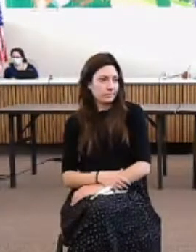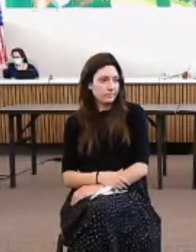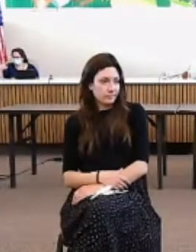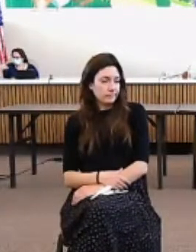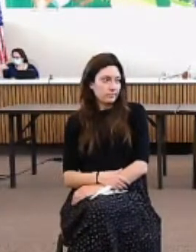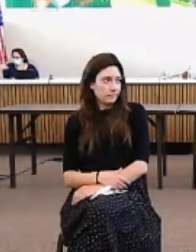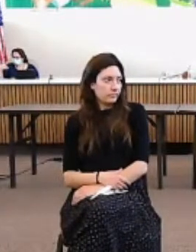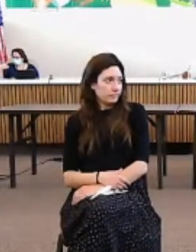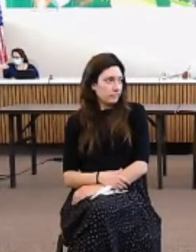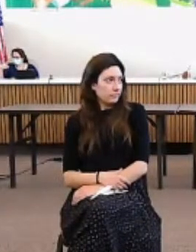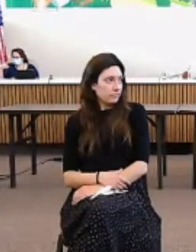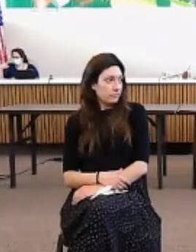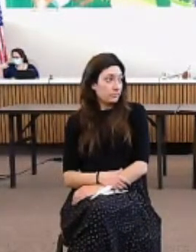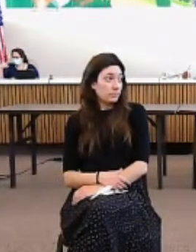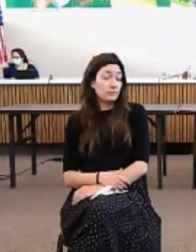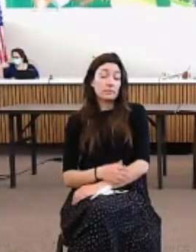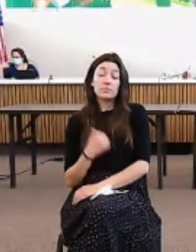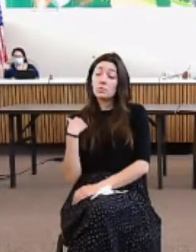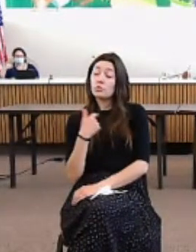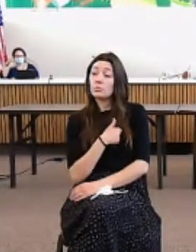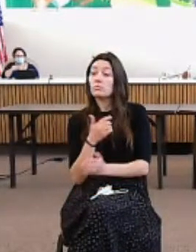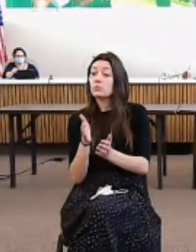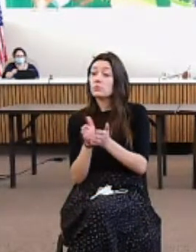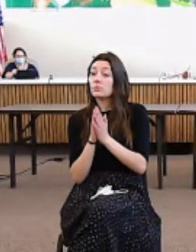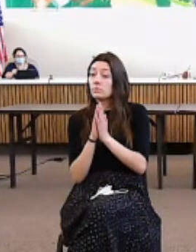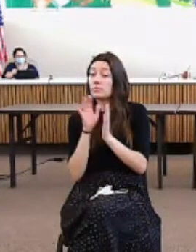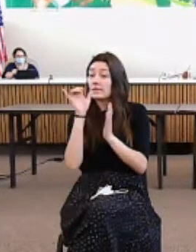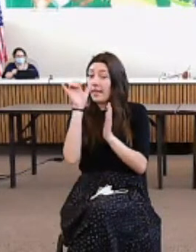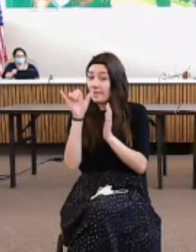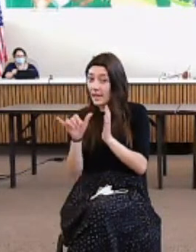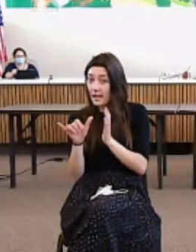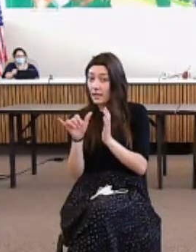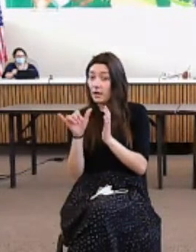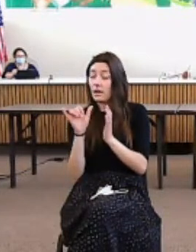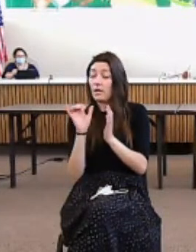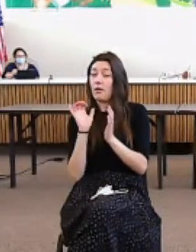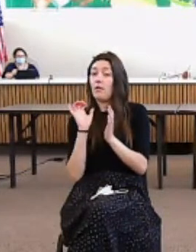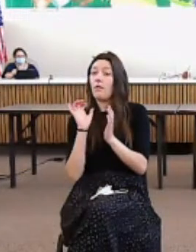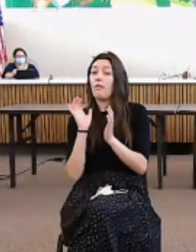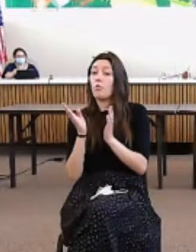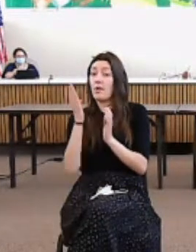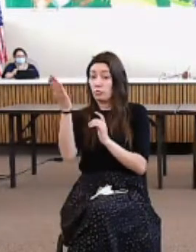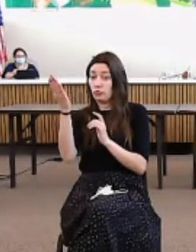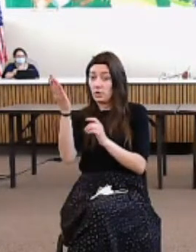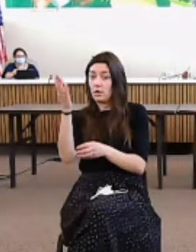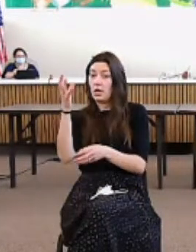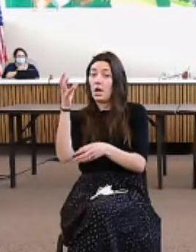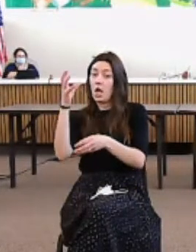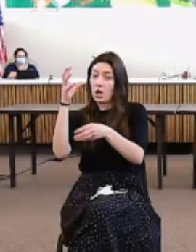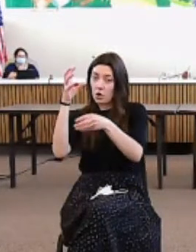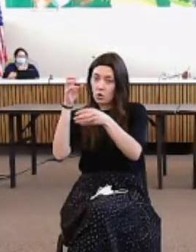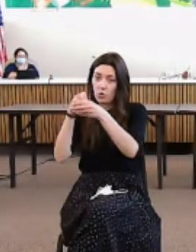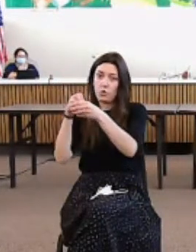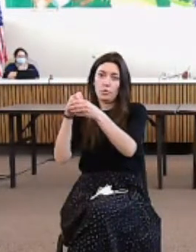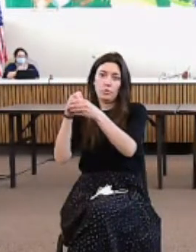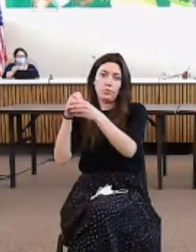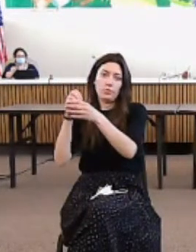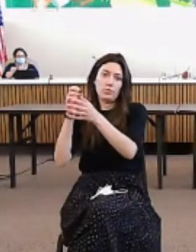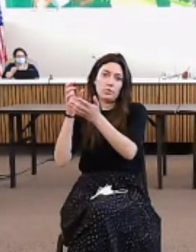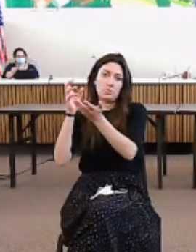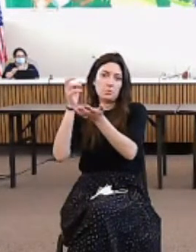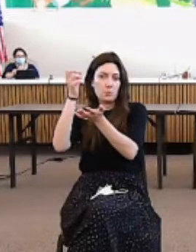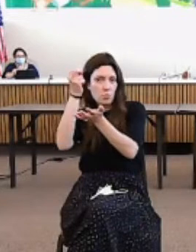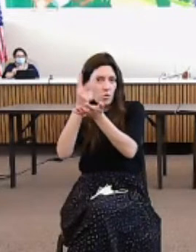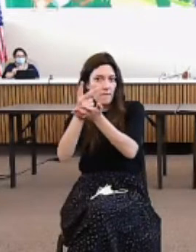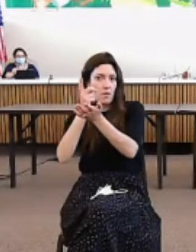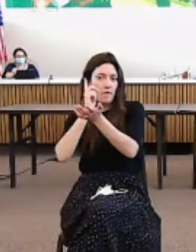And our request is if the resolution could please also include the approval of such off-site beer and wine sale,